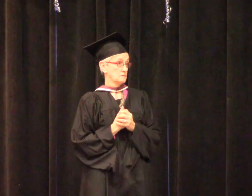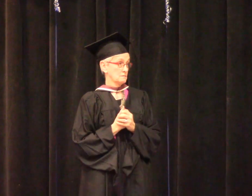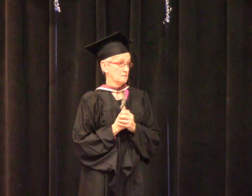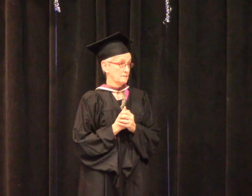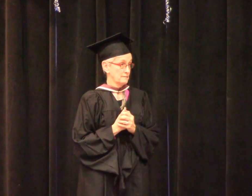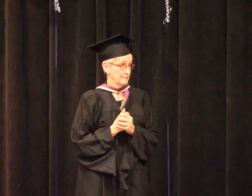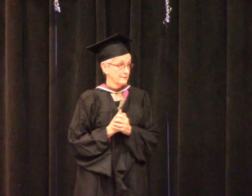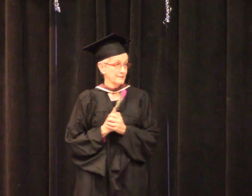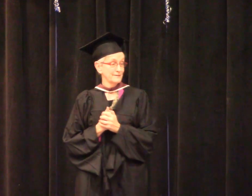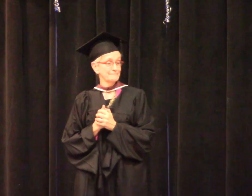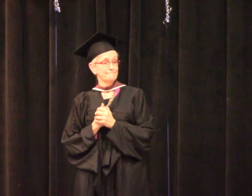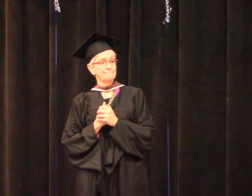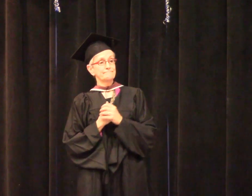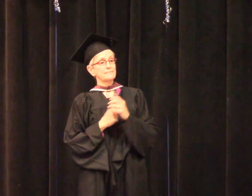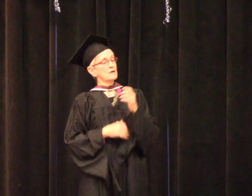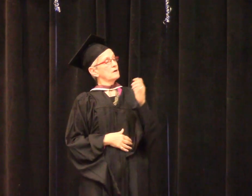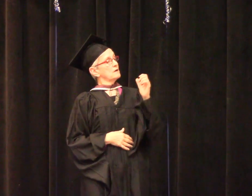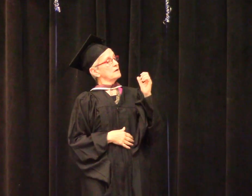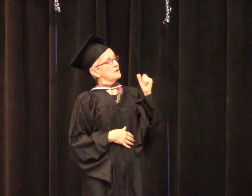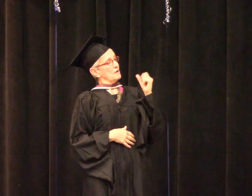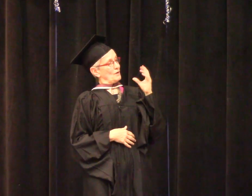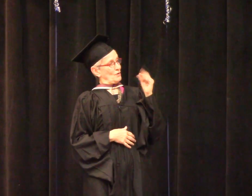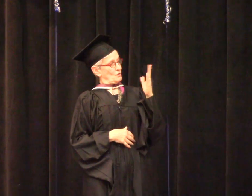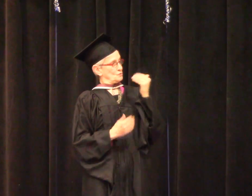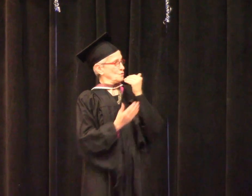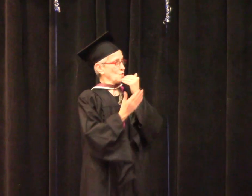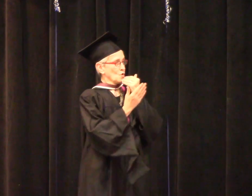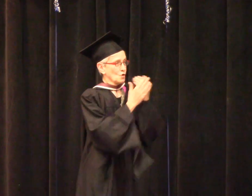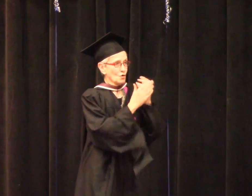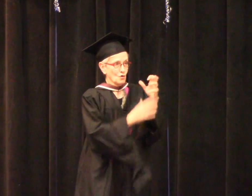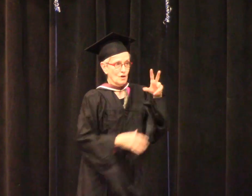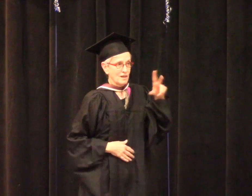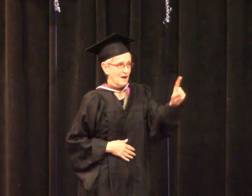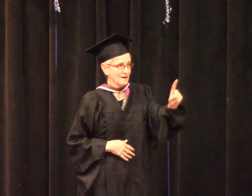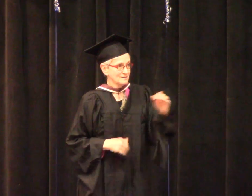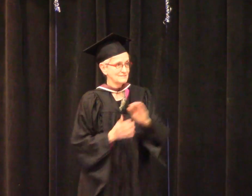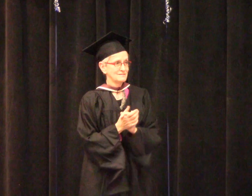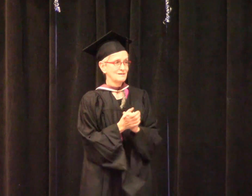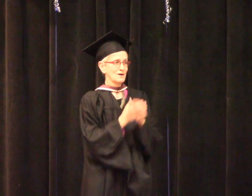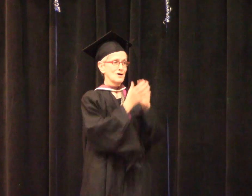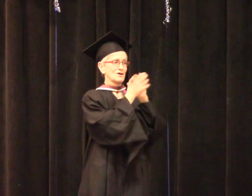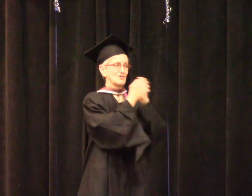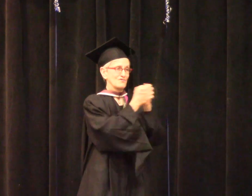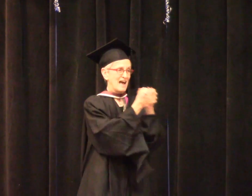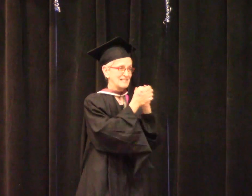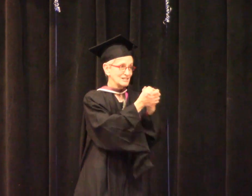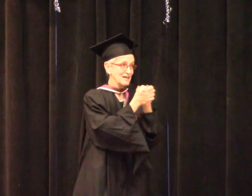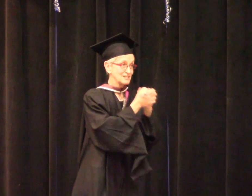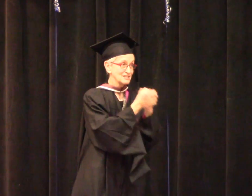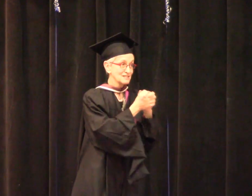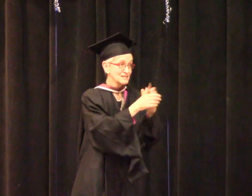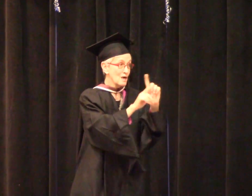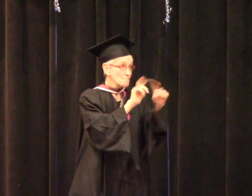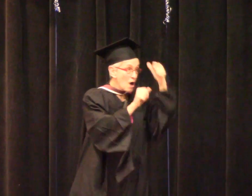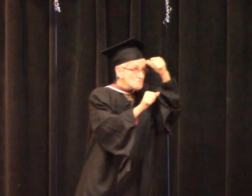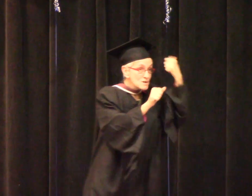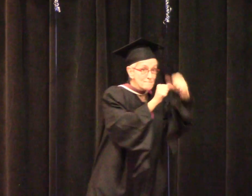Understand what you do important after you leave. What you do is important after you leave, but how you do is more important. So I want to